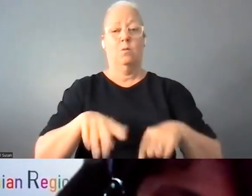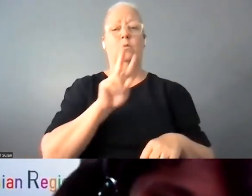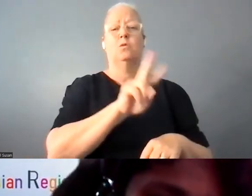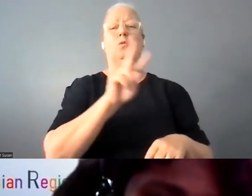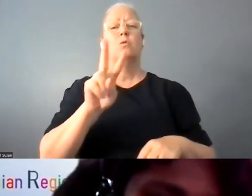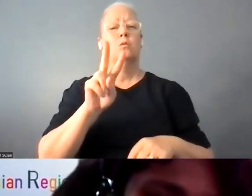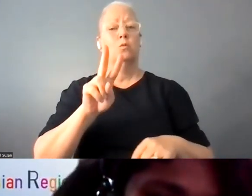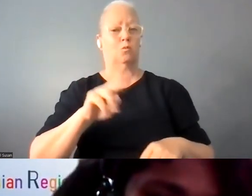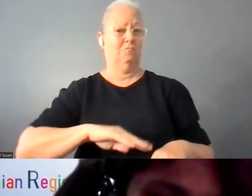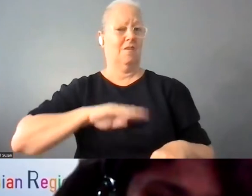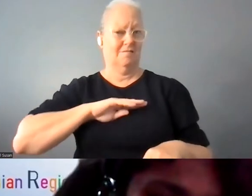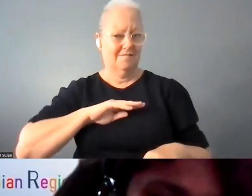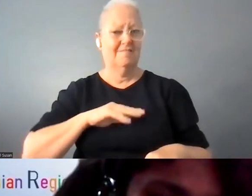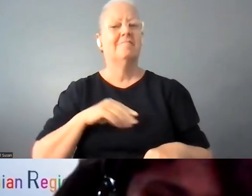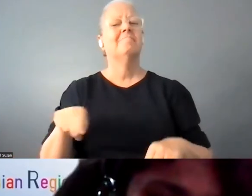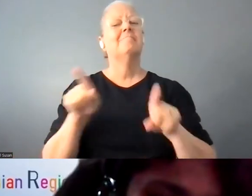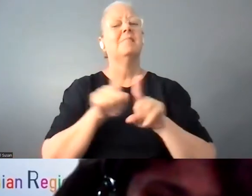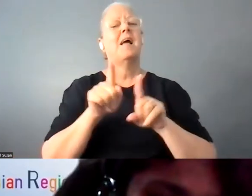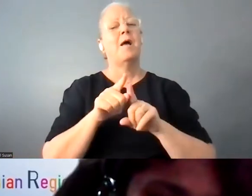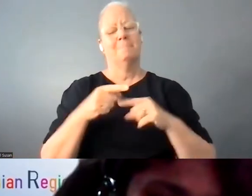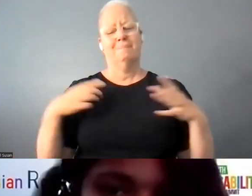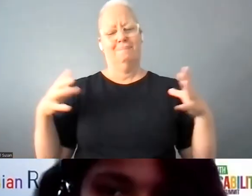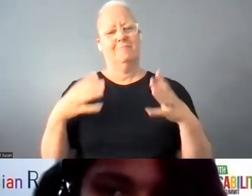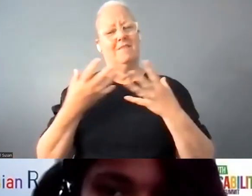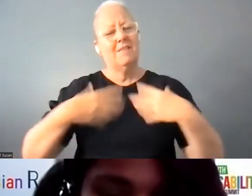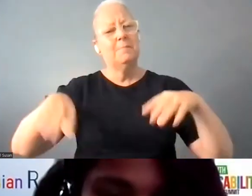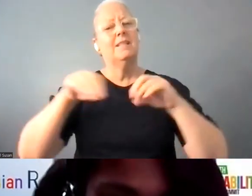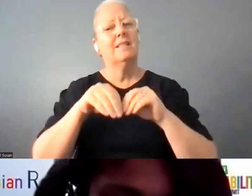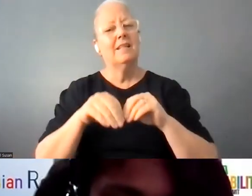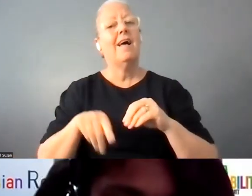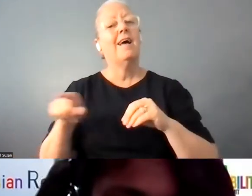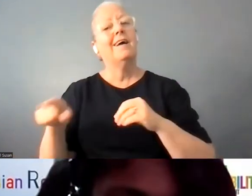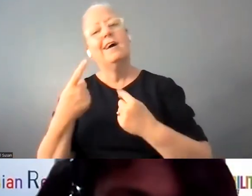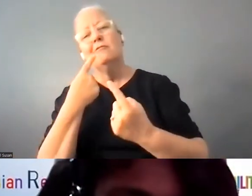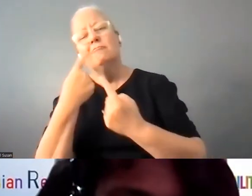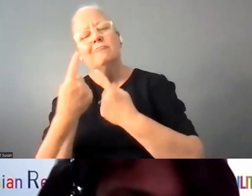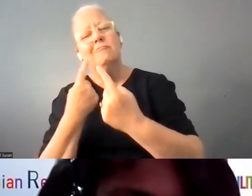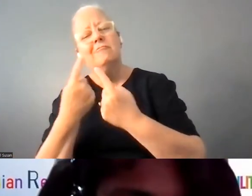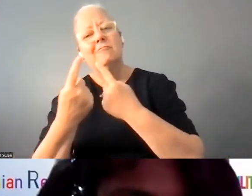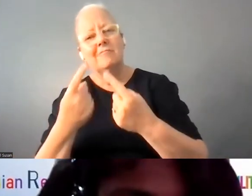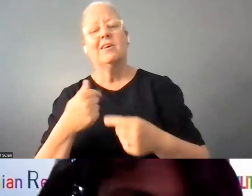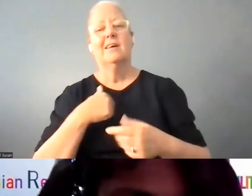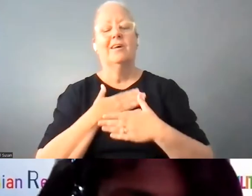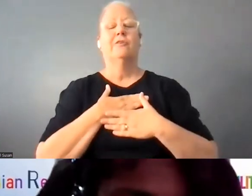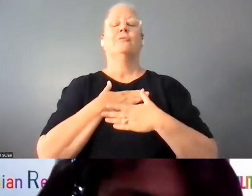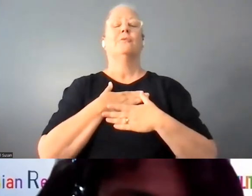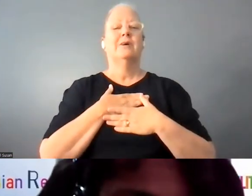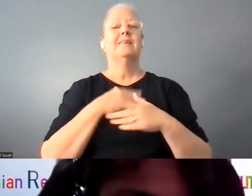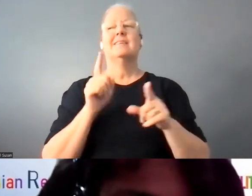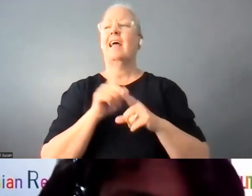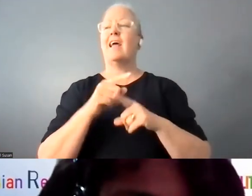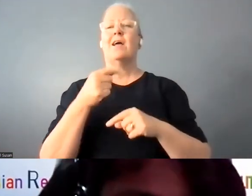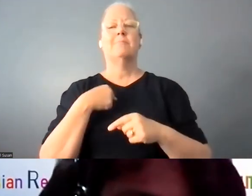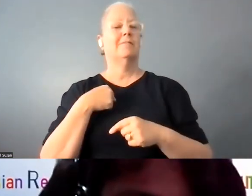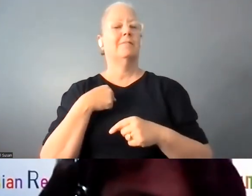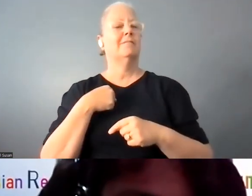And when Amulya was talking, I was getting the feel that a proud parent gets, you know, when a child is